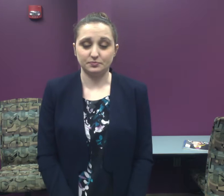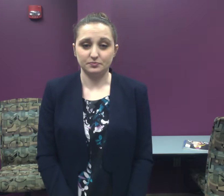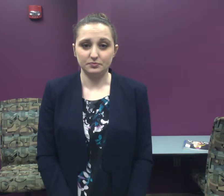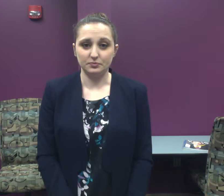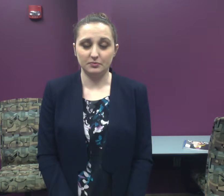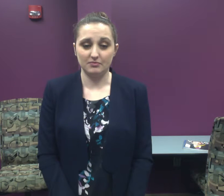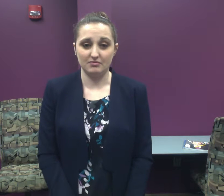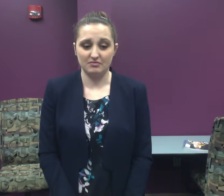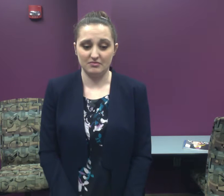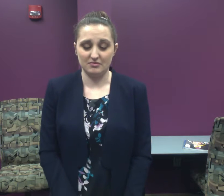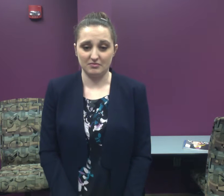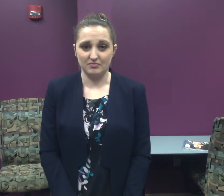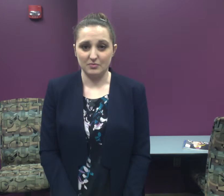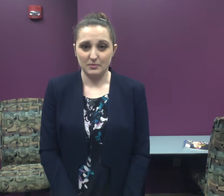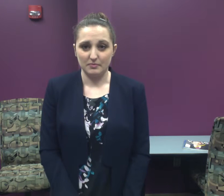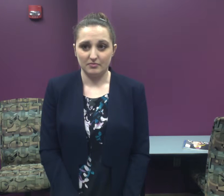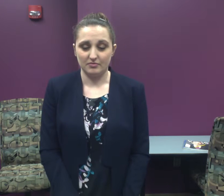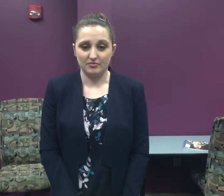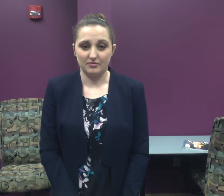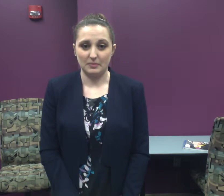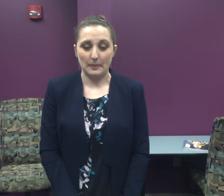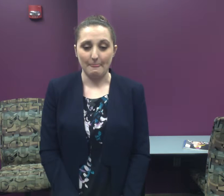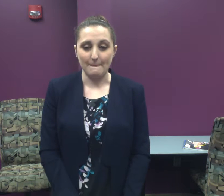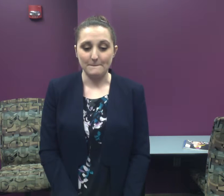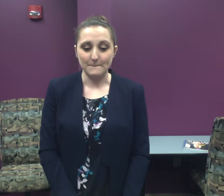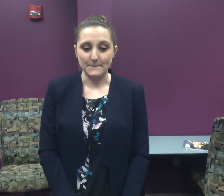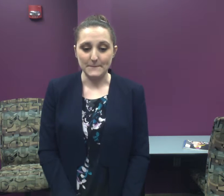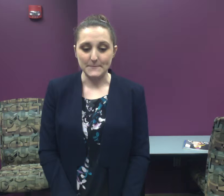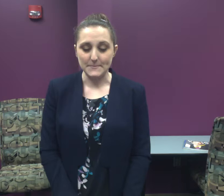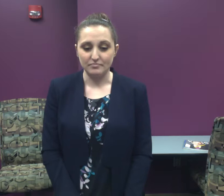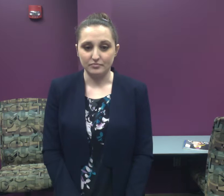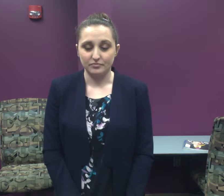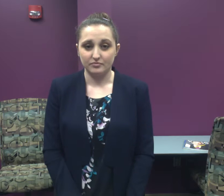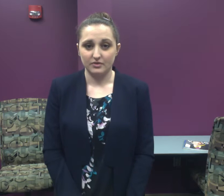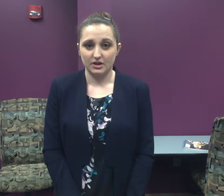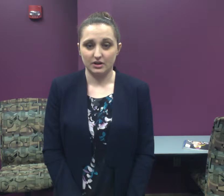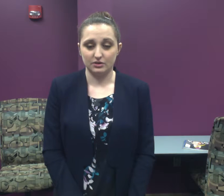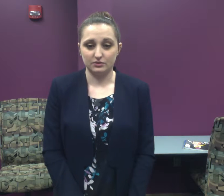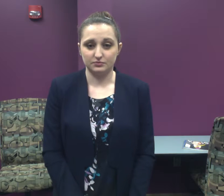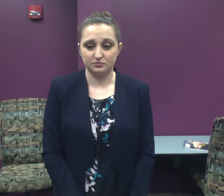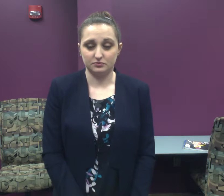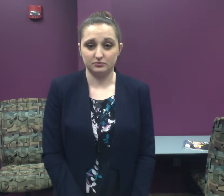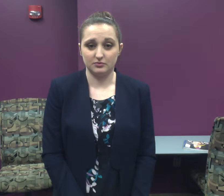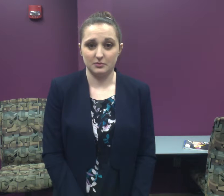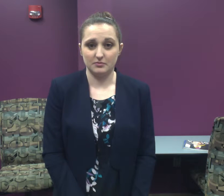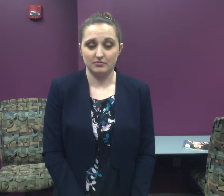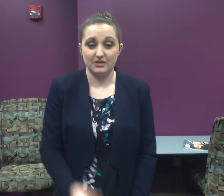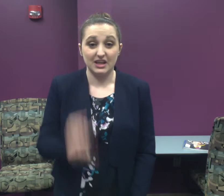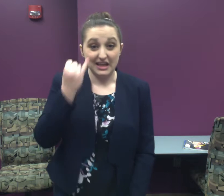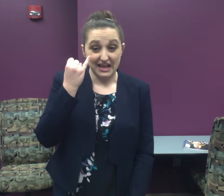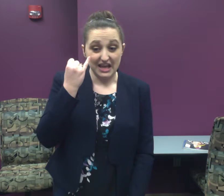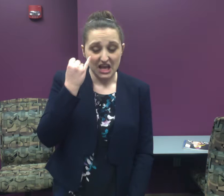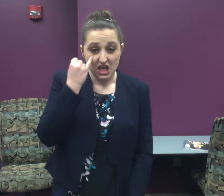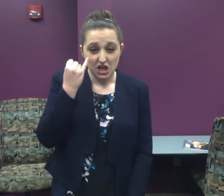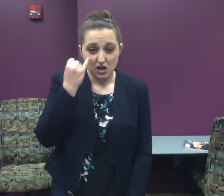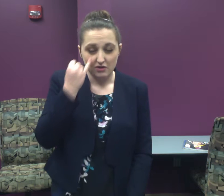were pessimist, you go all the way back to World War I. These people have not had a chance to catch their breath, except for the brief period